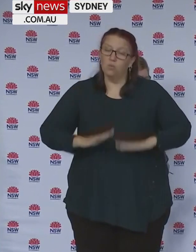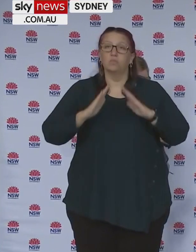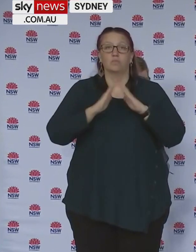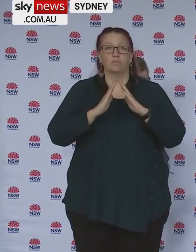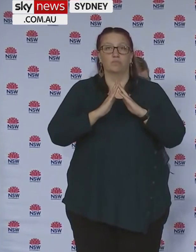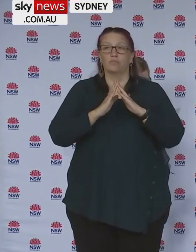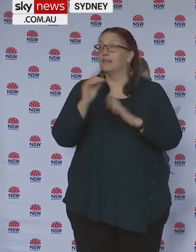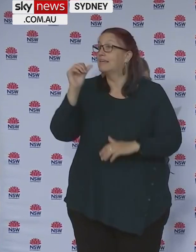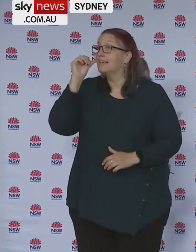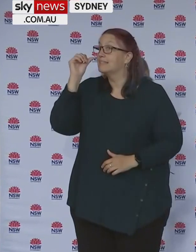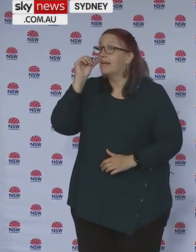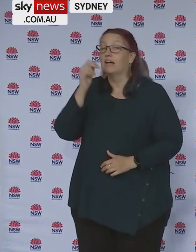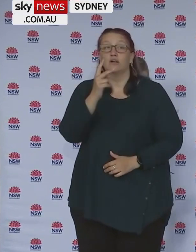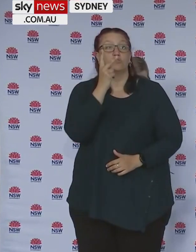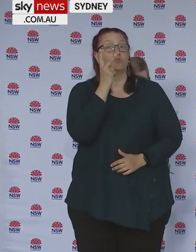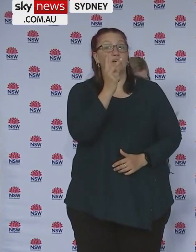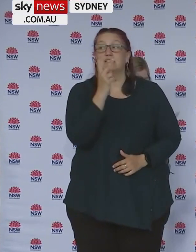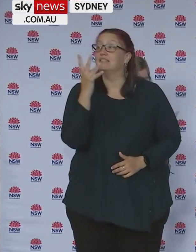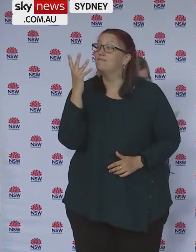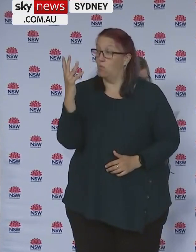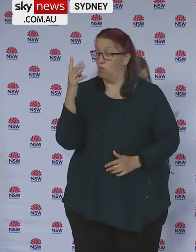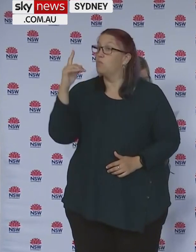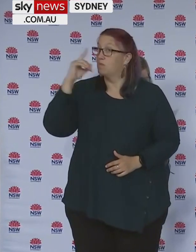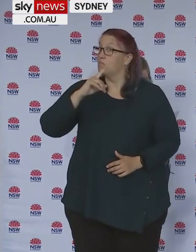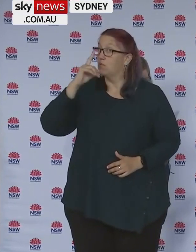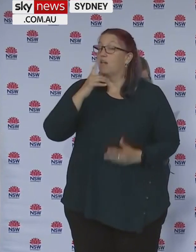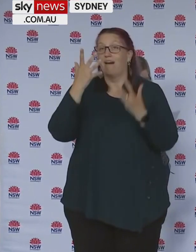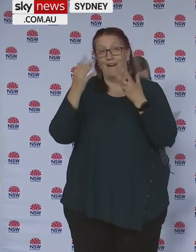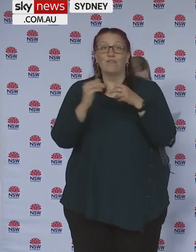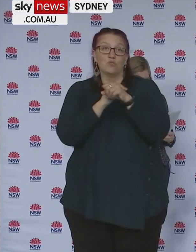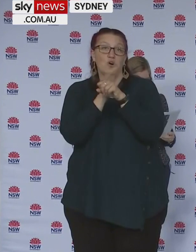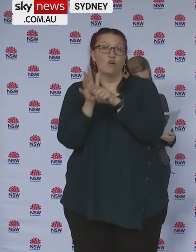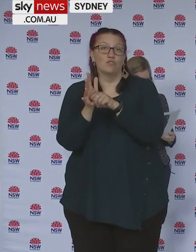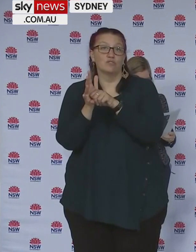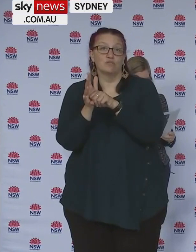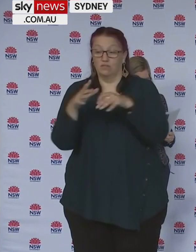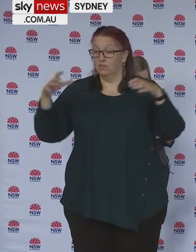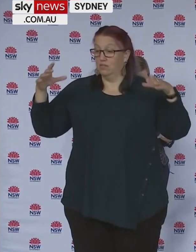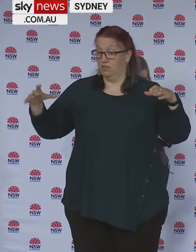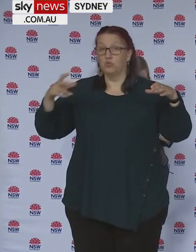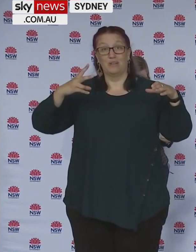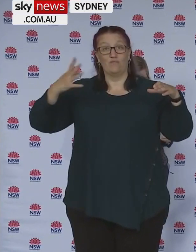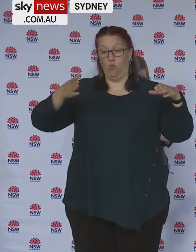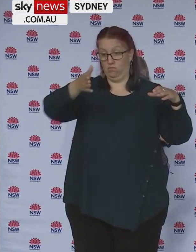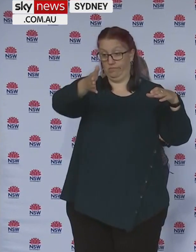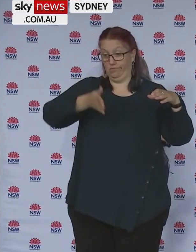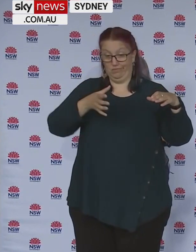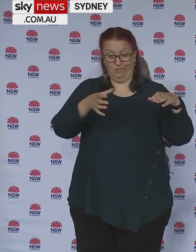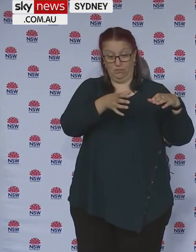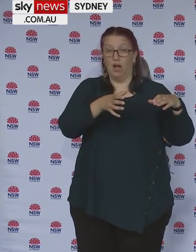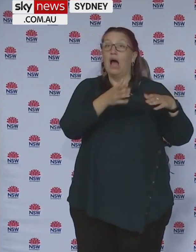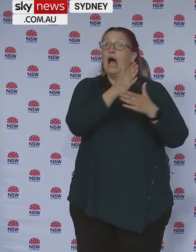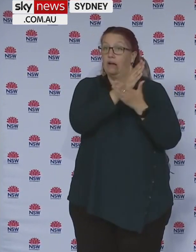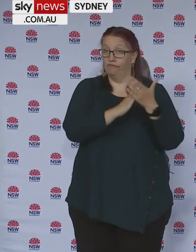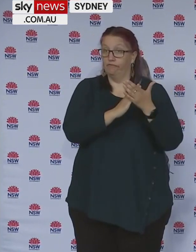were cases that were exposed in the community. A number of those cases were people who were conducting work in the last few